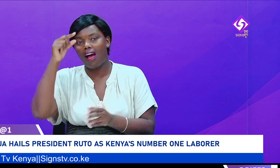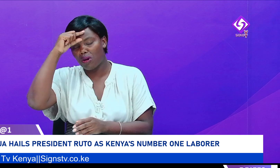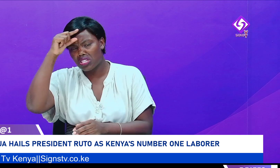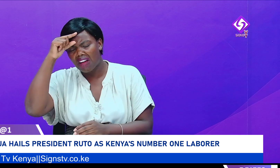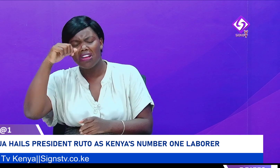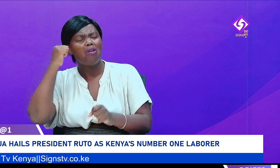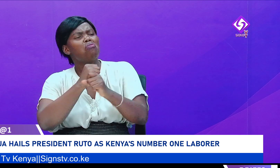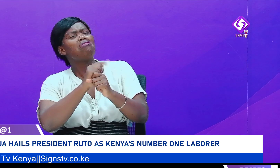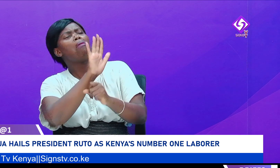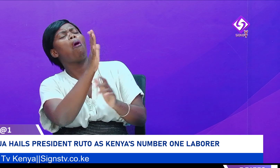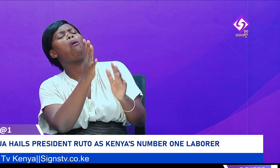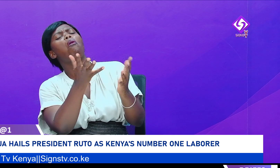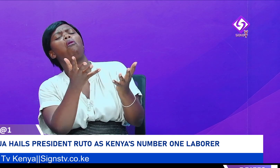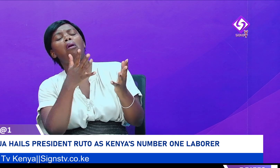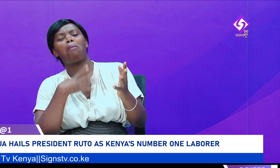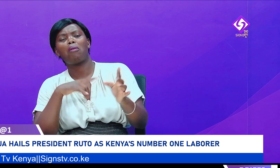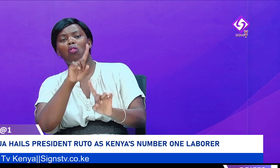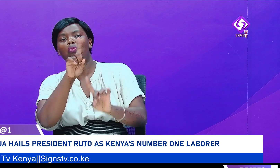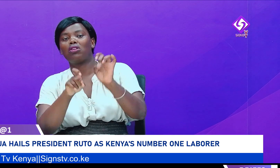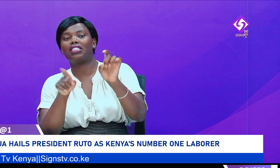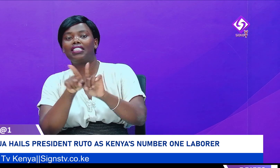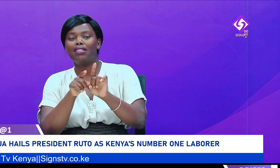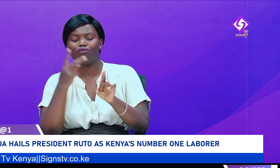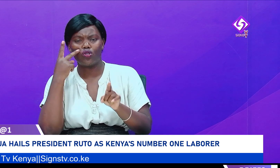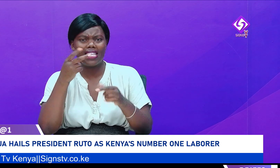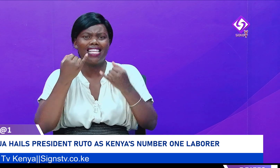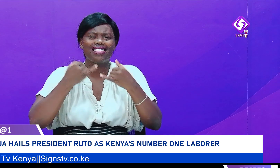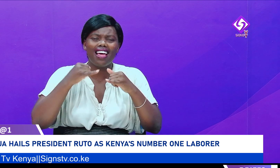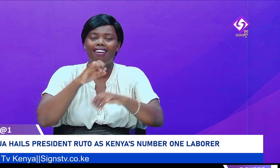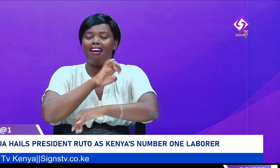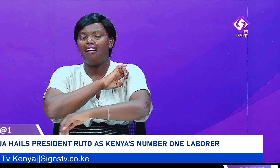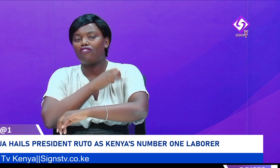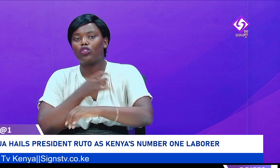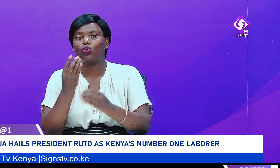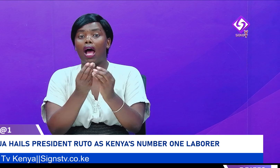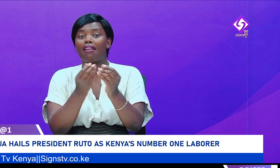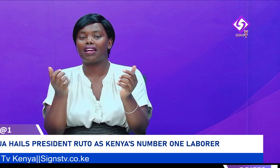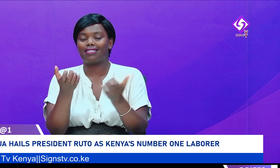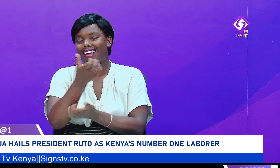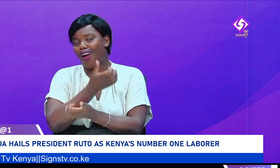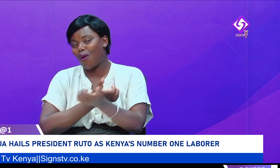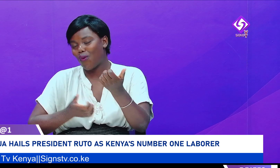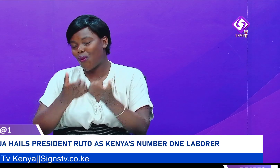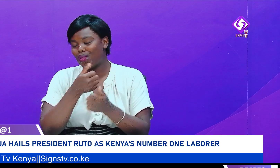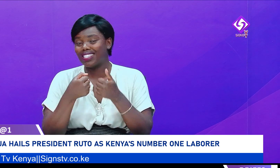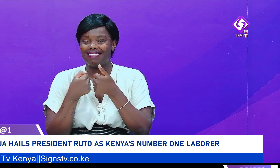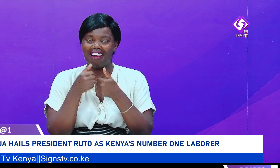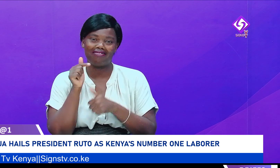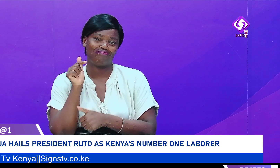ongoing public discourse about the government's performance and its efforts to address